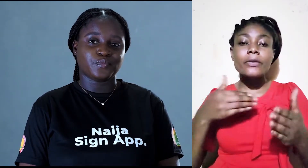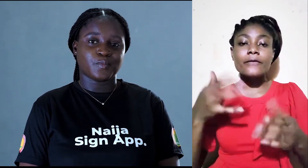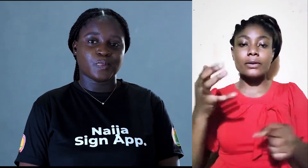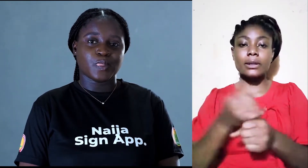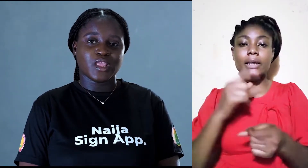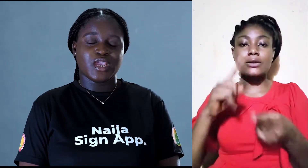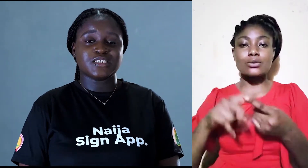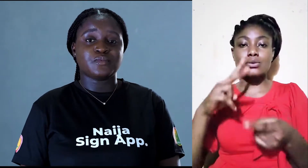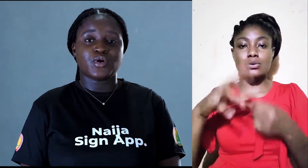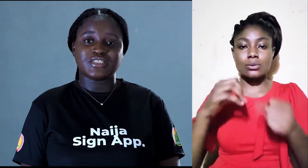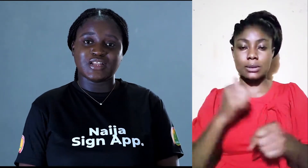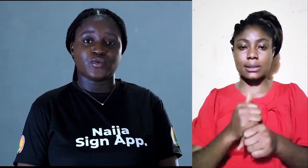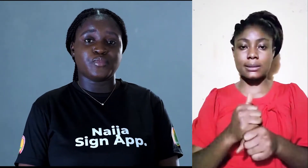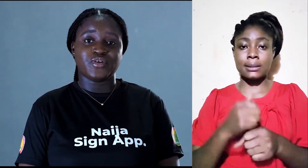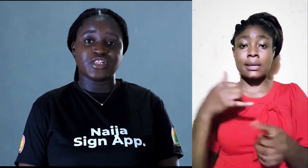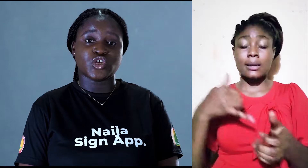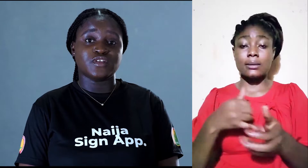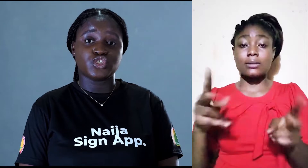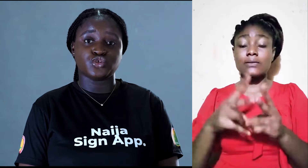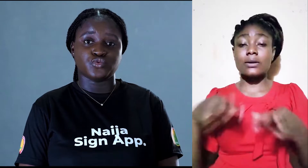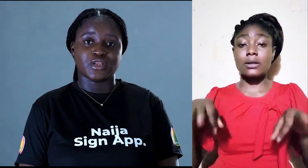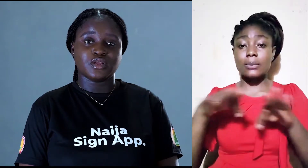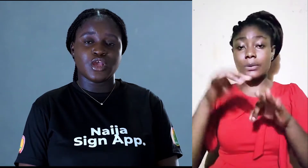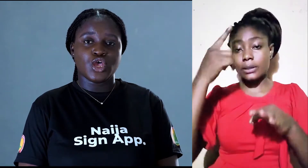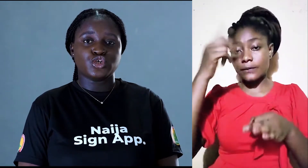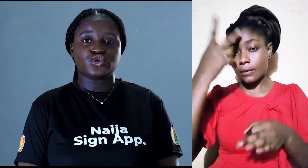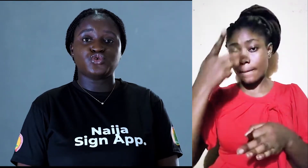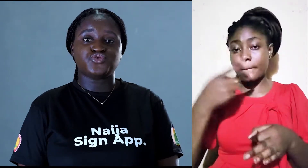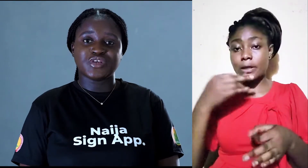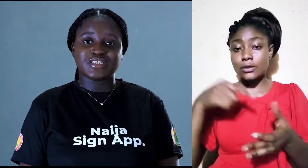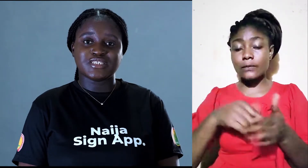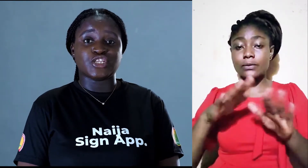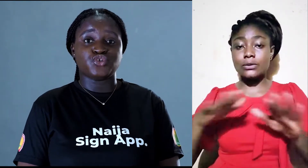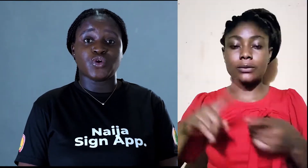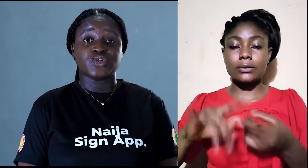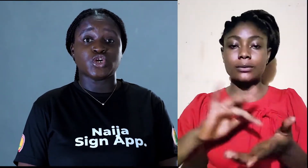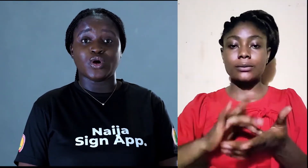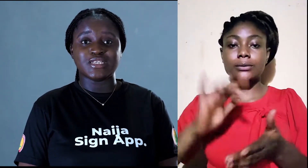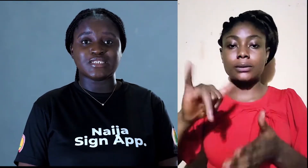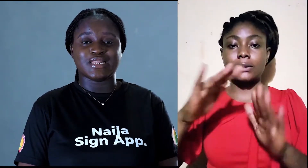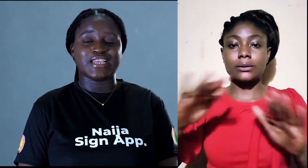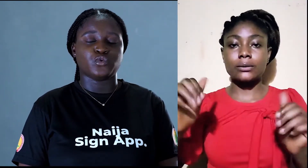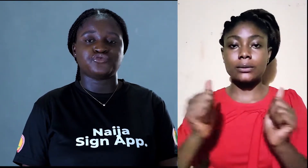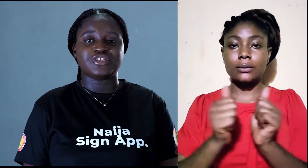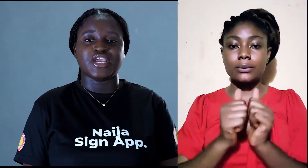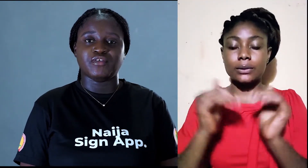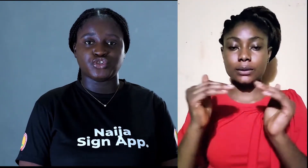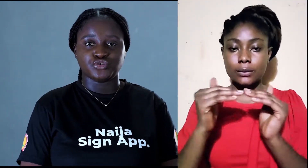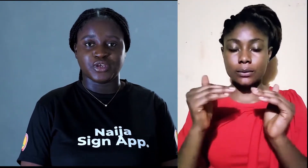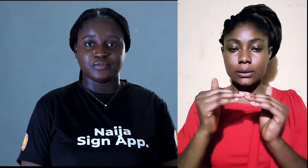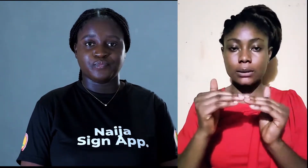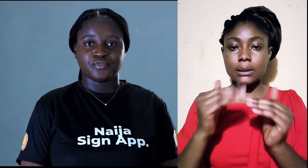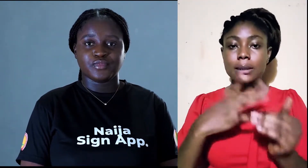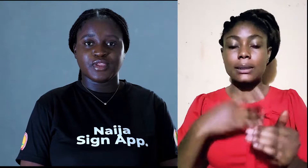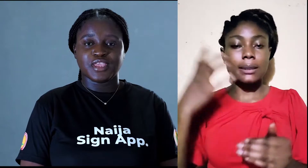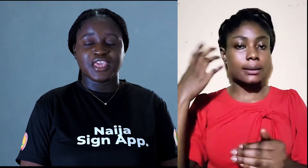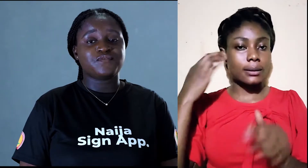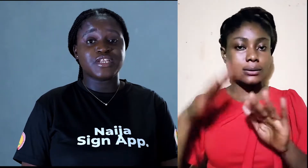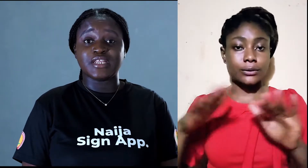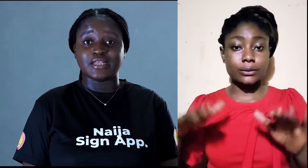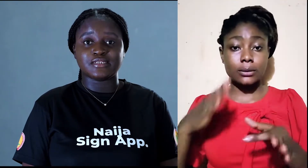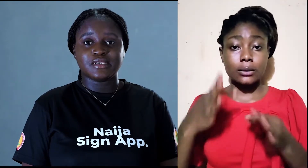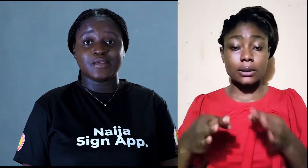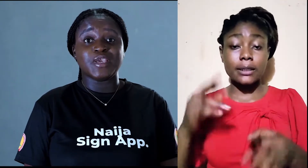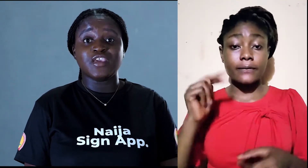year. It is important for parents of these children to treat their children with equality like they treat their young children.